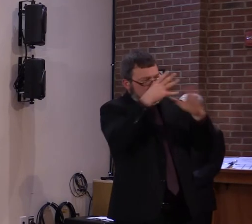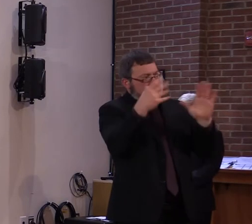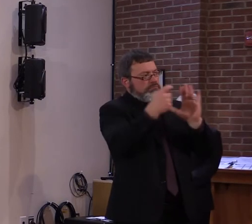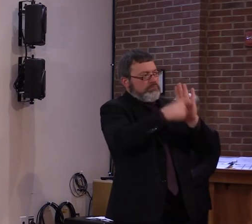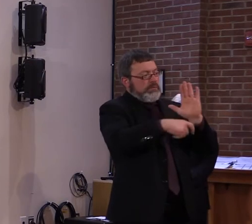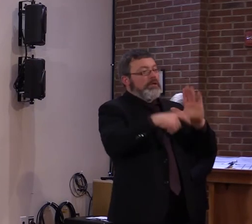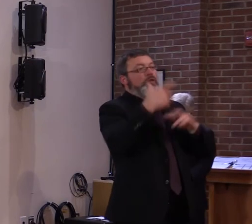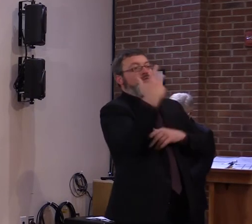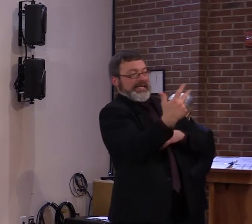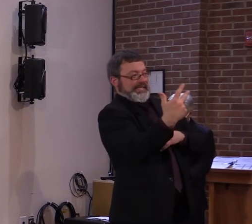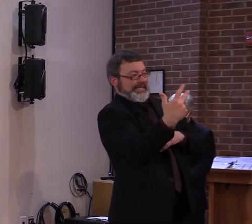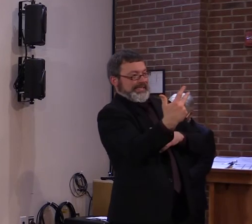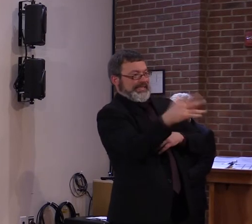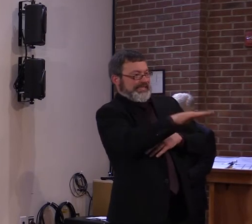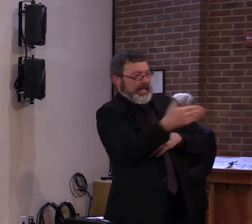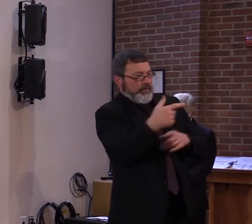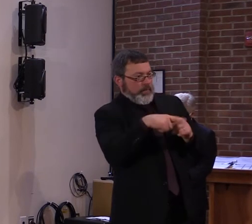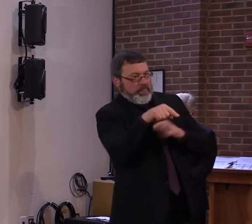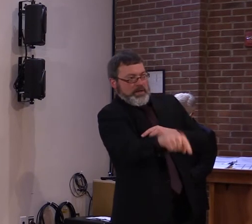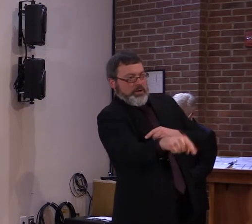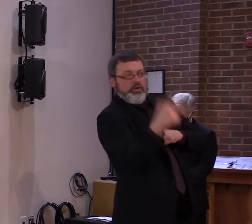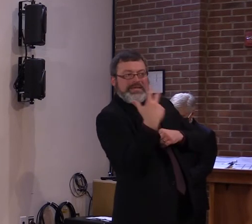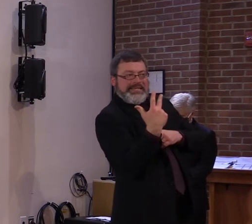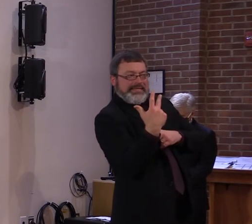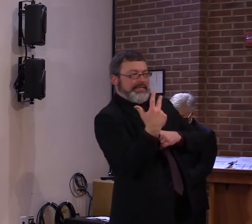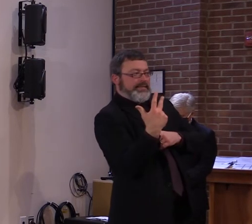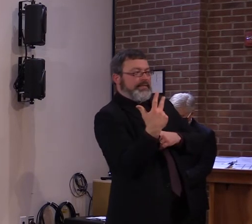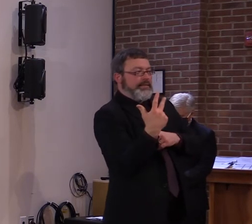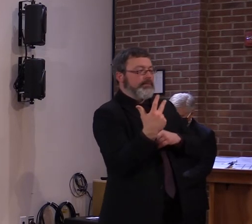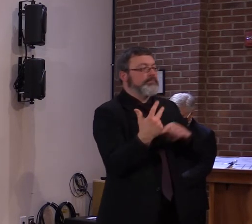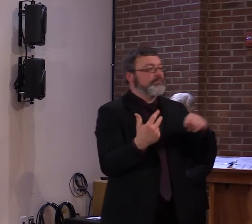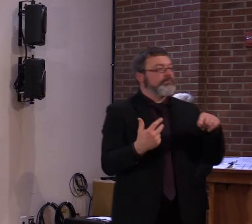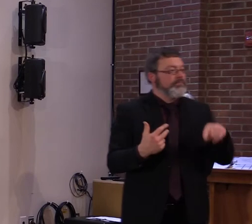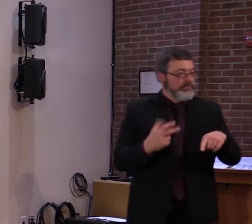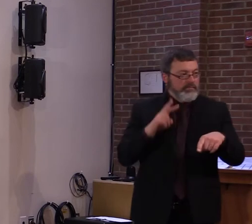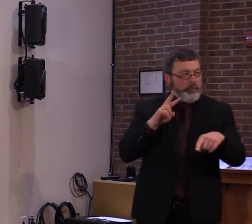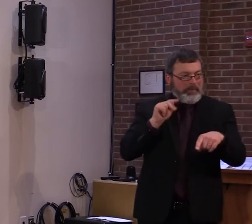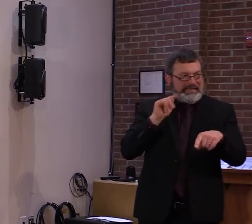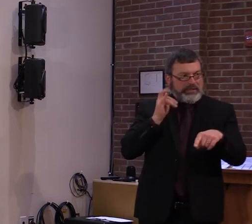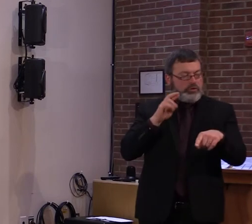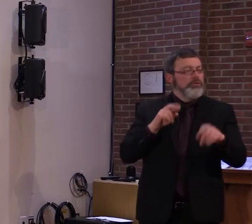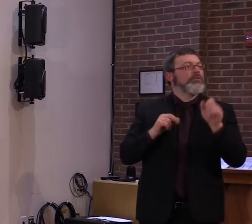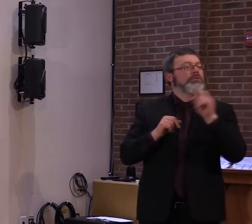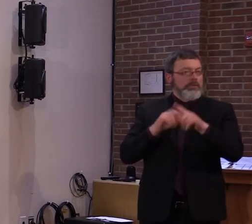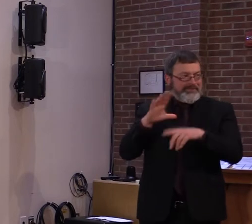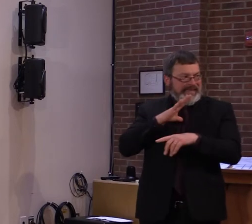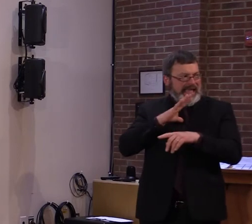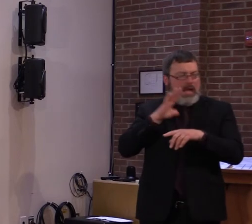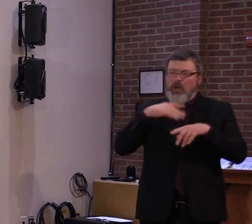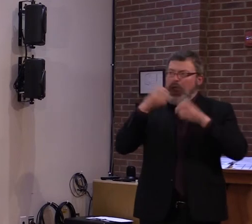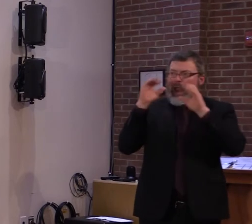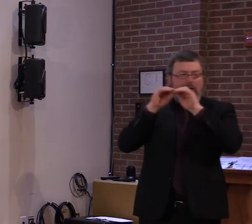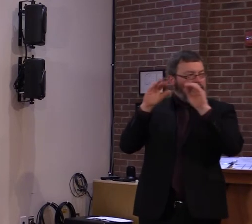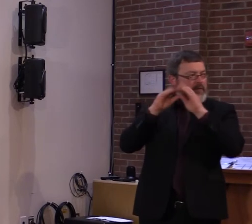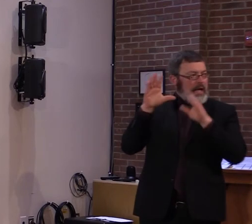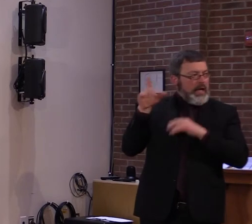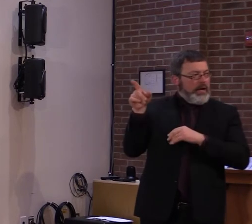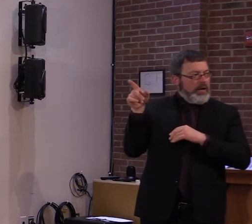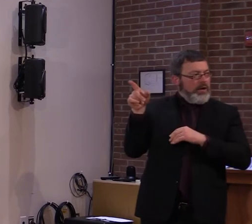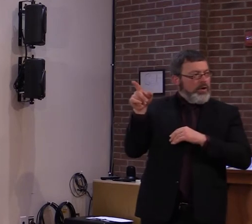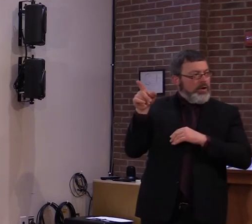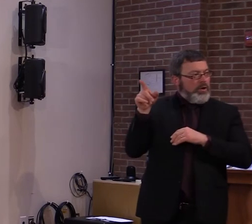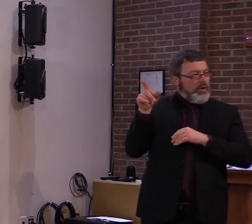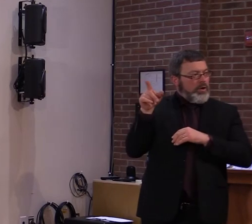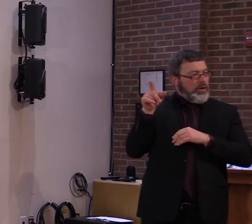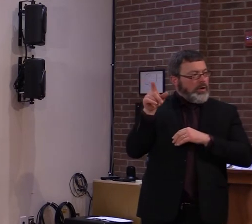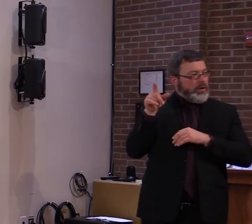Okay, I just wanted to confirm that. And, you know, with the Rutland outbreak, you know, the way that we